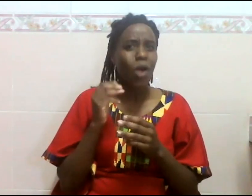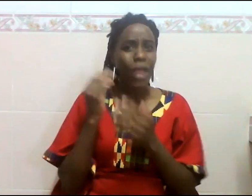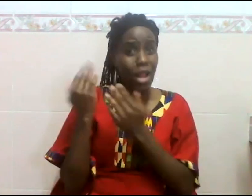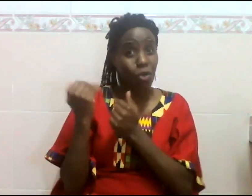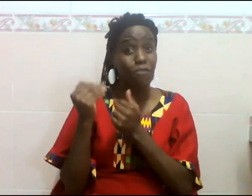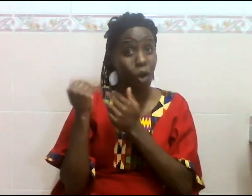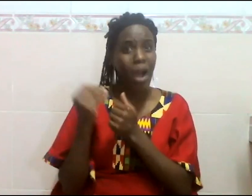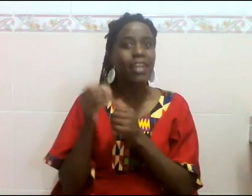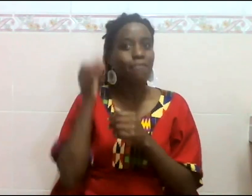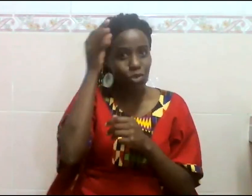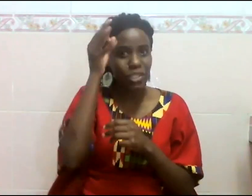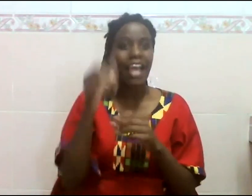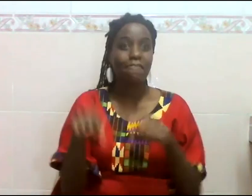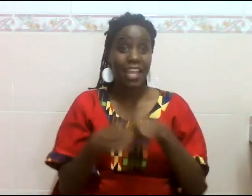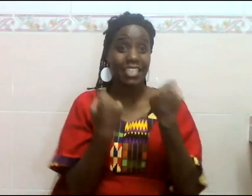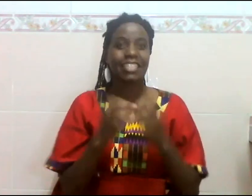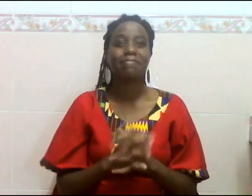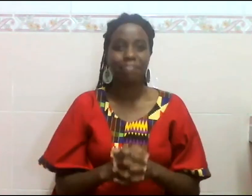events.